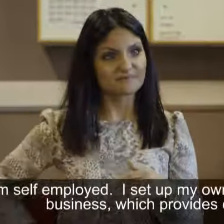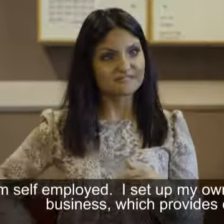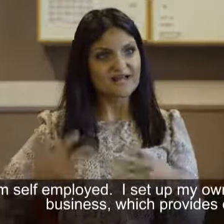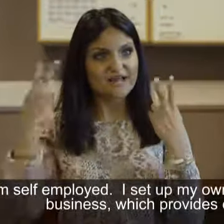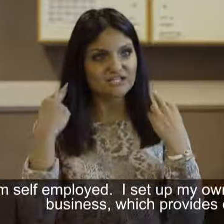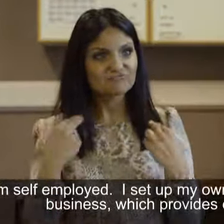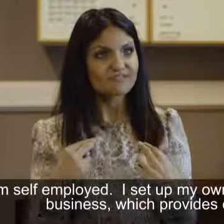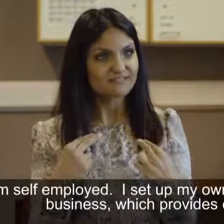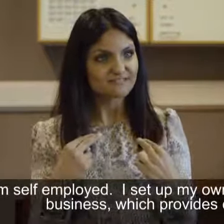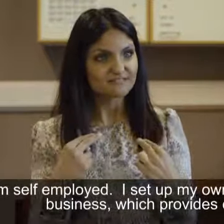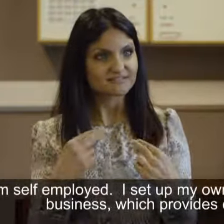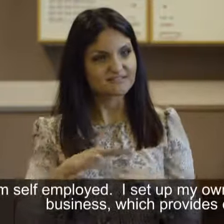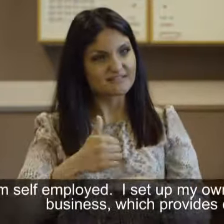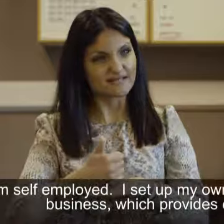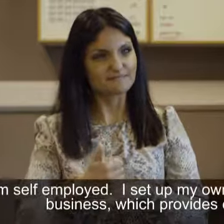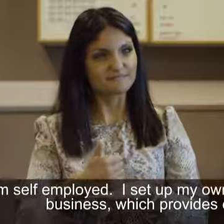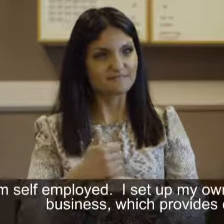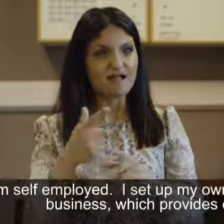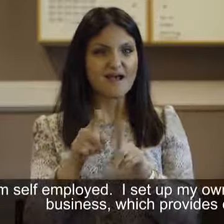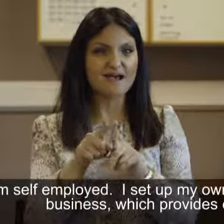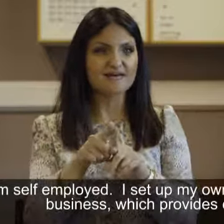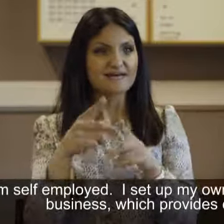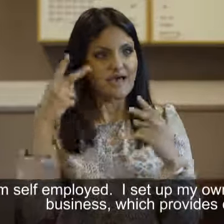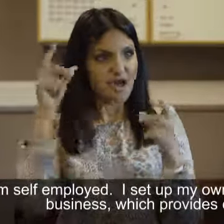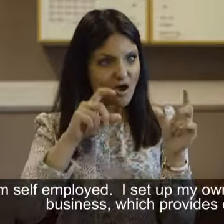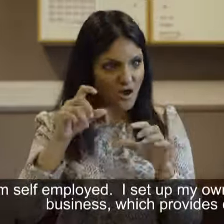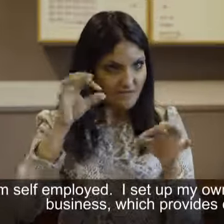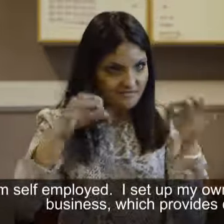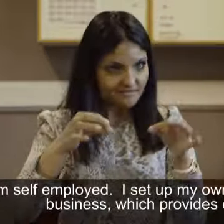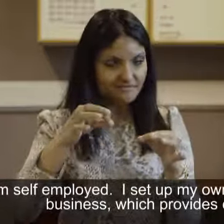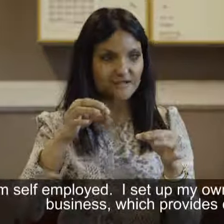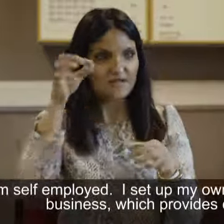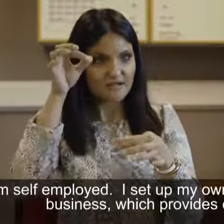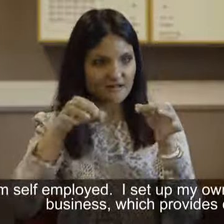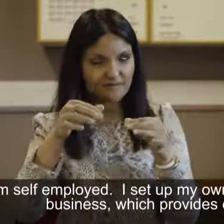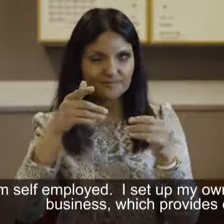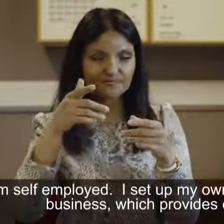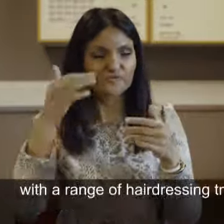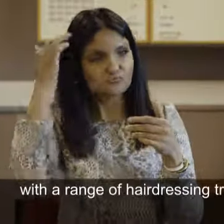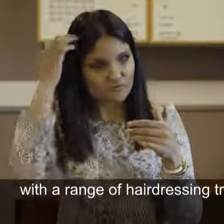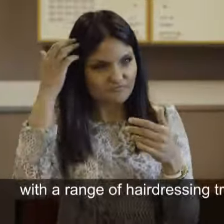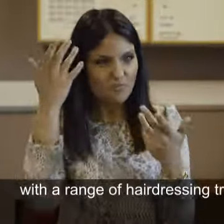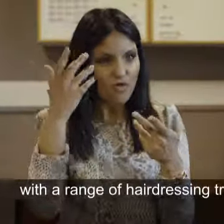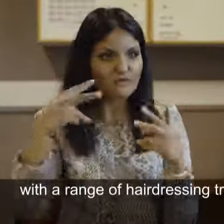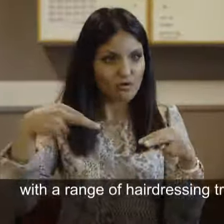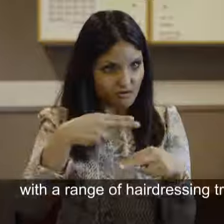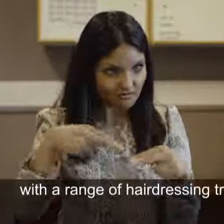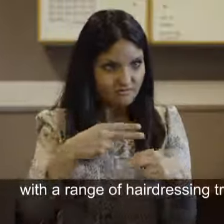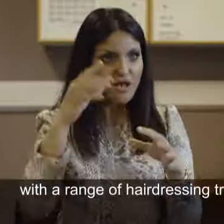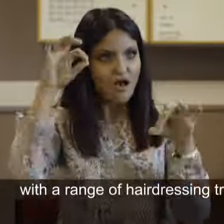I'm self-employed. I set up my own business, my own hairdressing business, which provides clients with a range of hairdressing